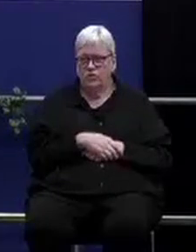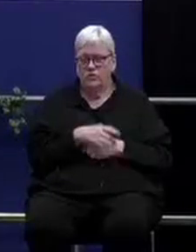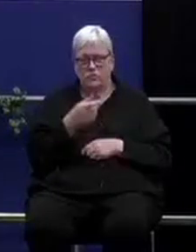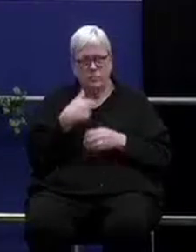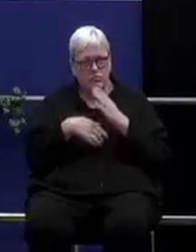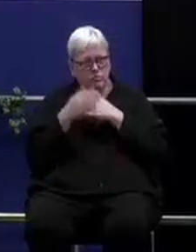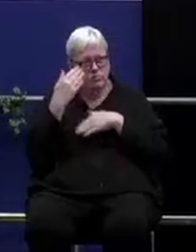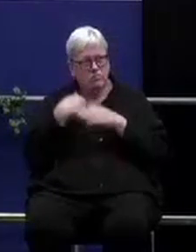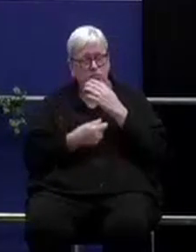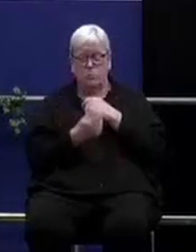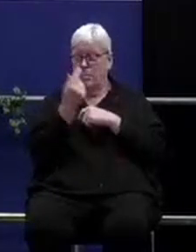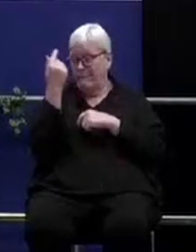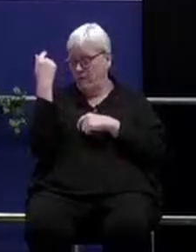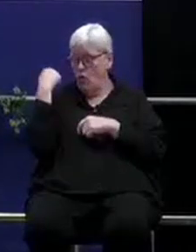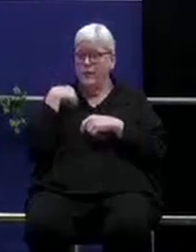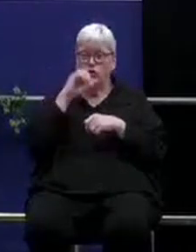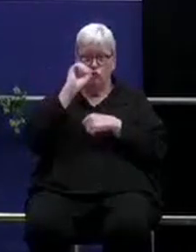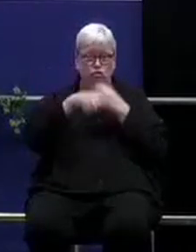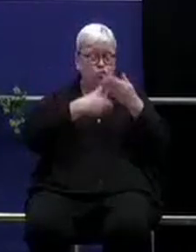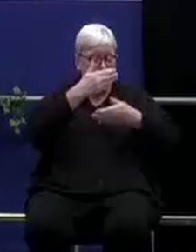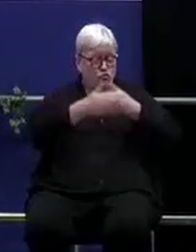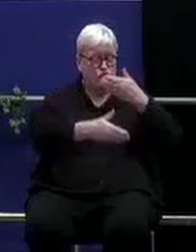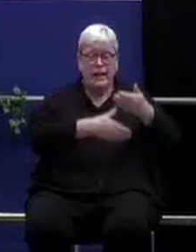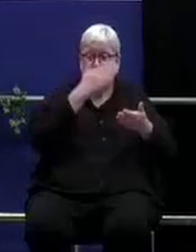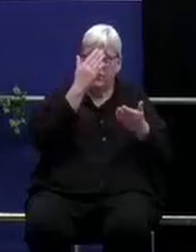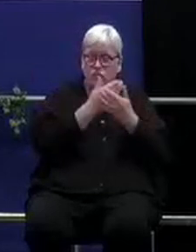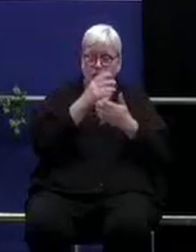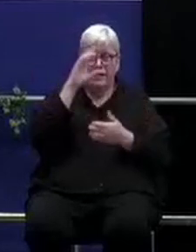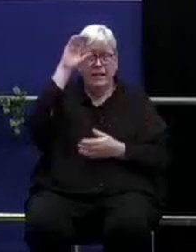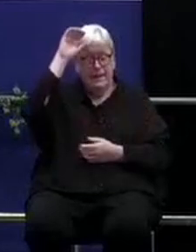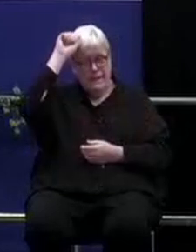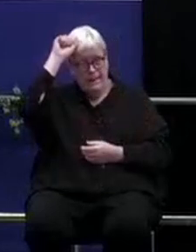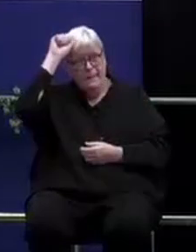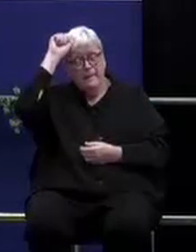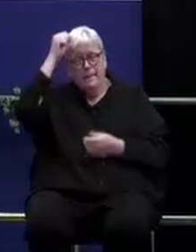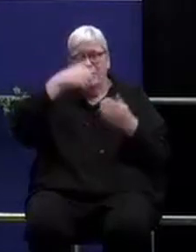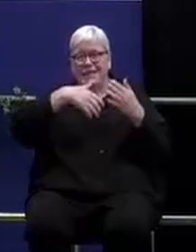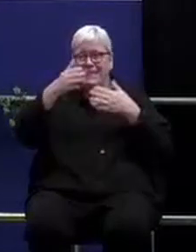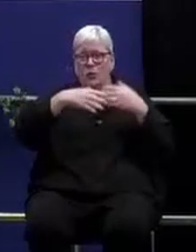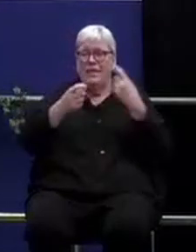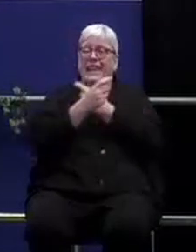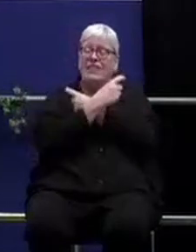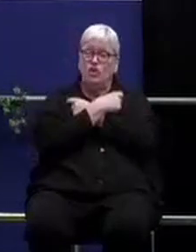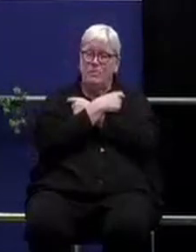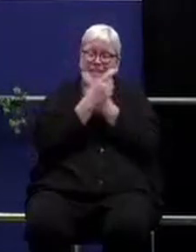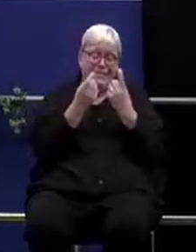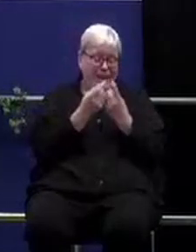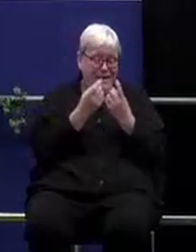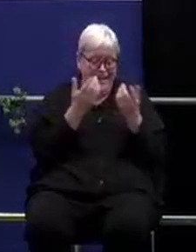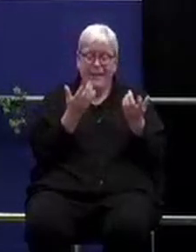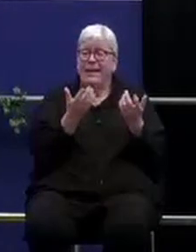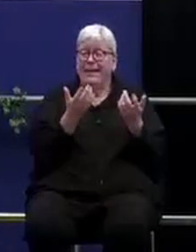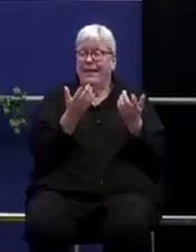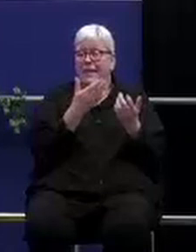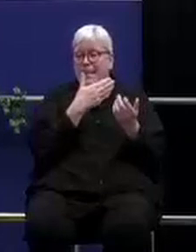writing then, and some of the ones that really stuck in my head dealt with the Egyptian kind of thing, you know, and that you had a